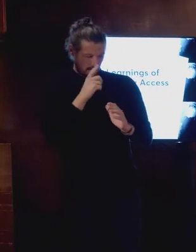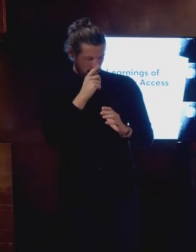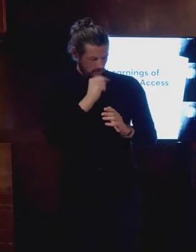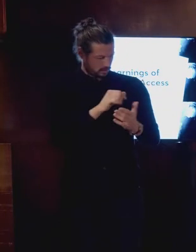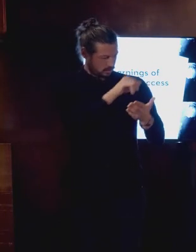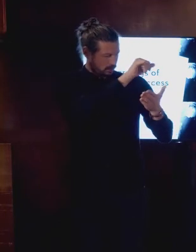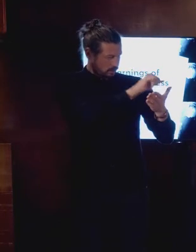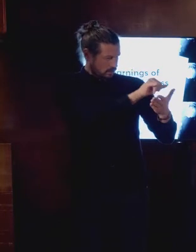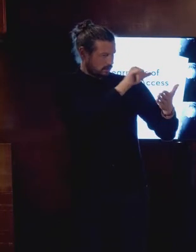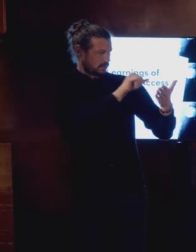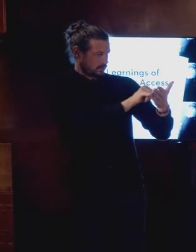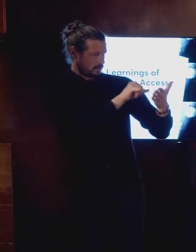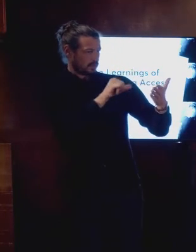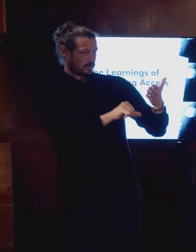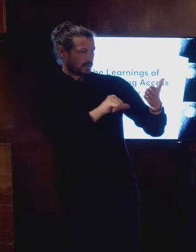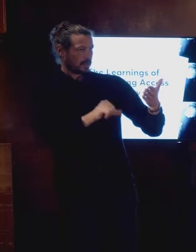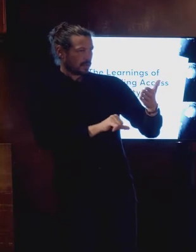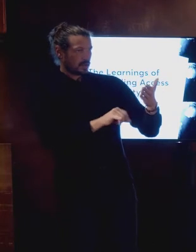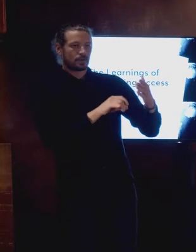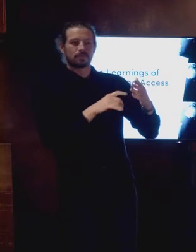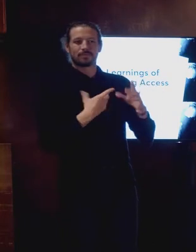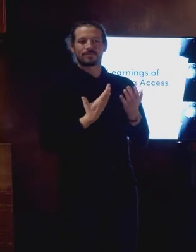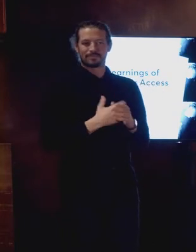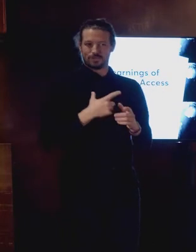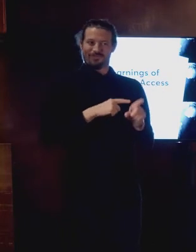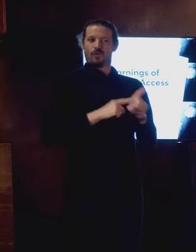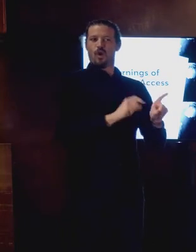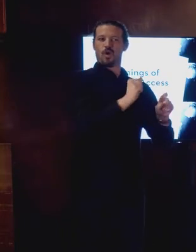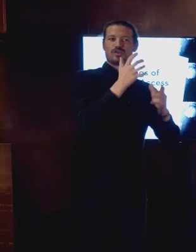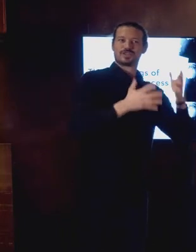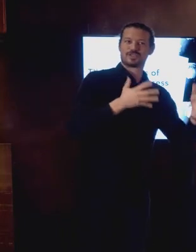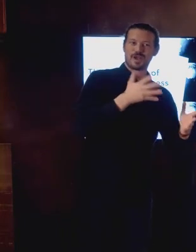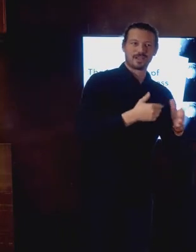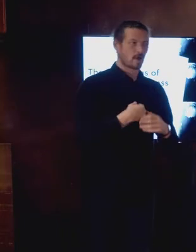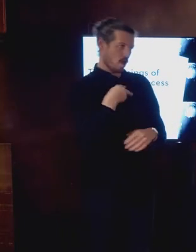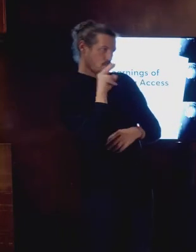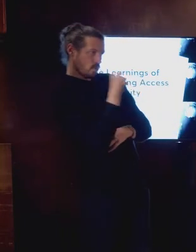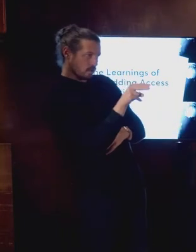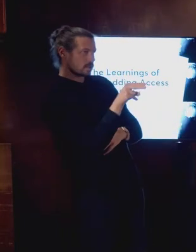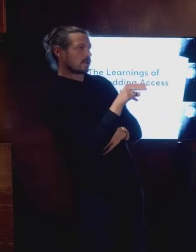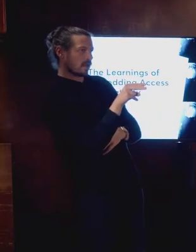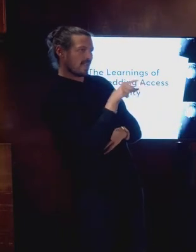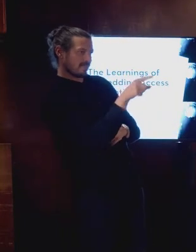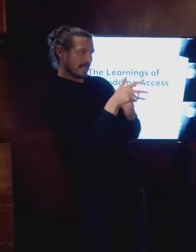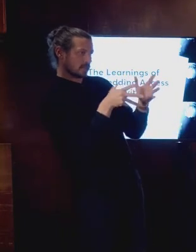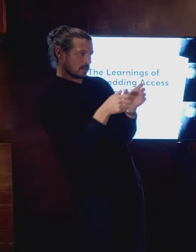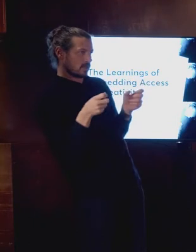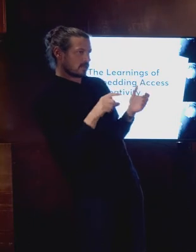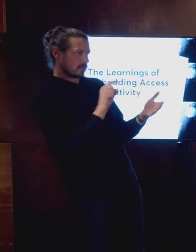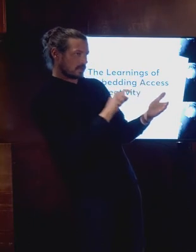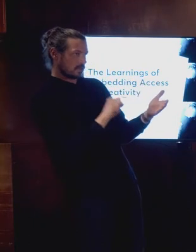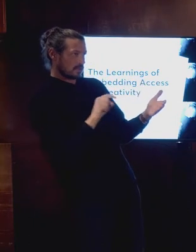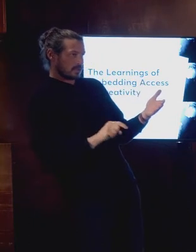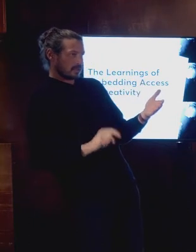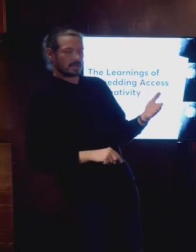the scroll of the teleprompt because it wasn't going with the English, it was going with what her Auslan was, yeah. We learnt a